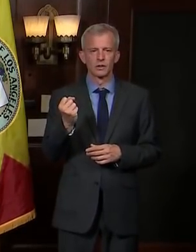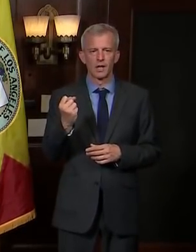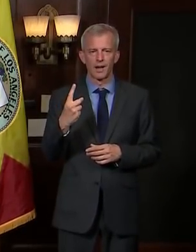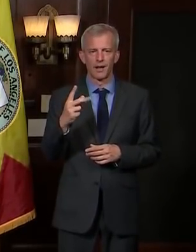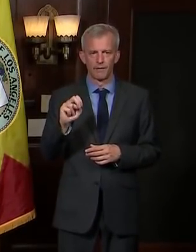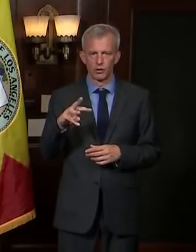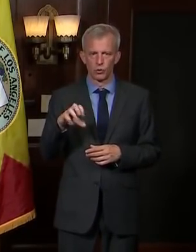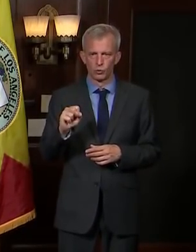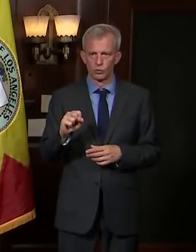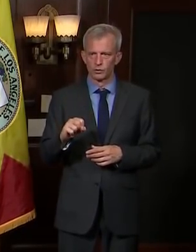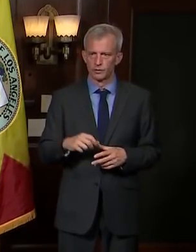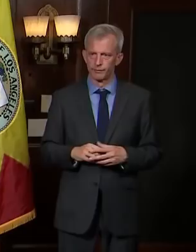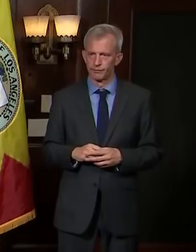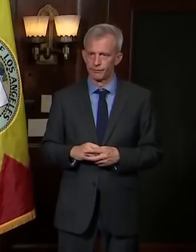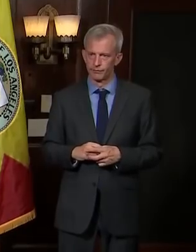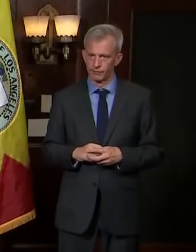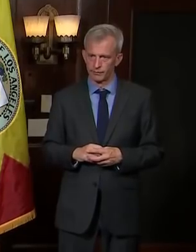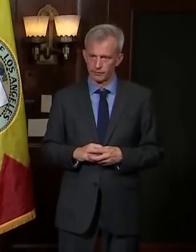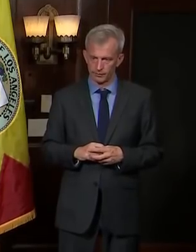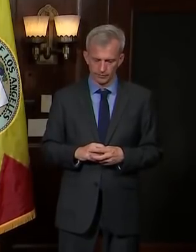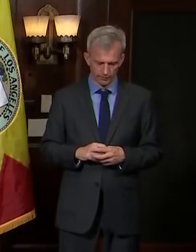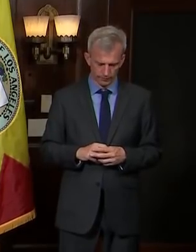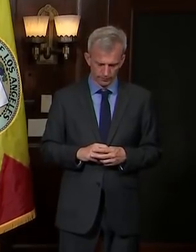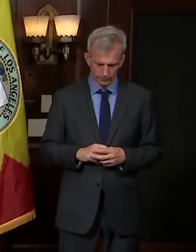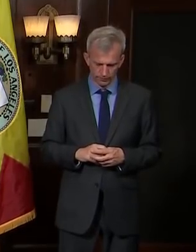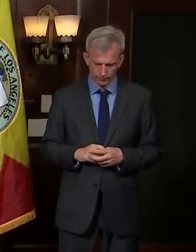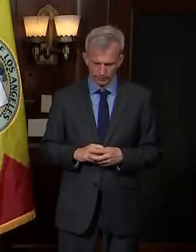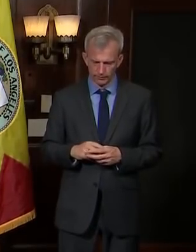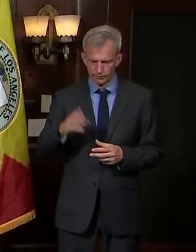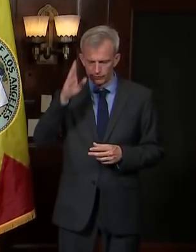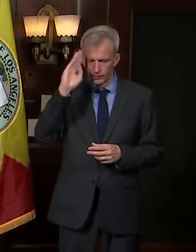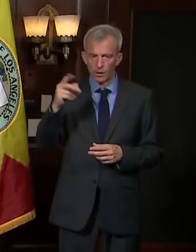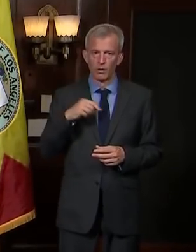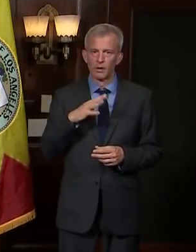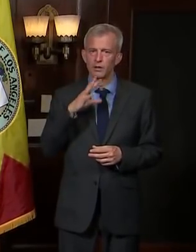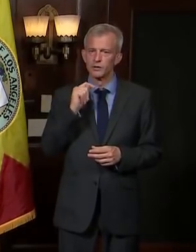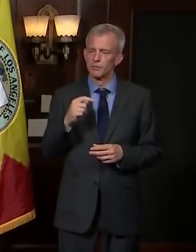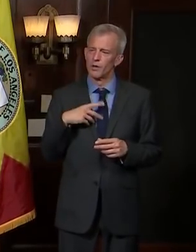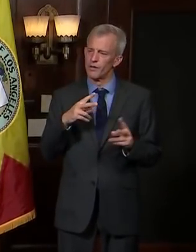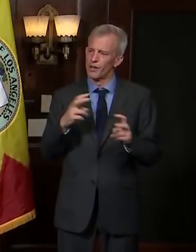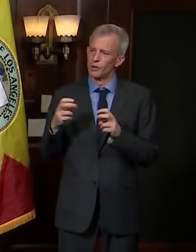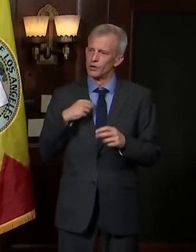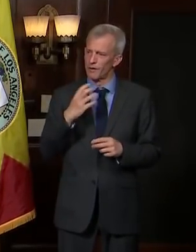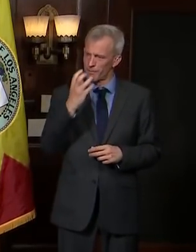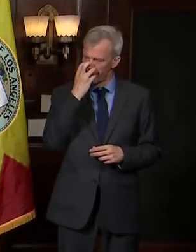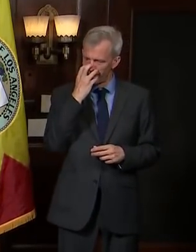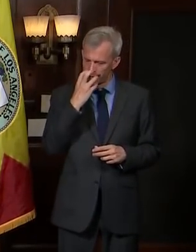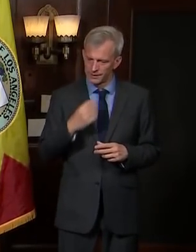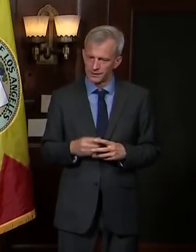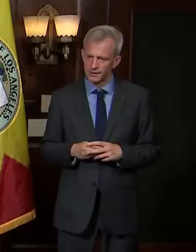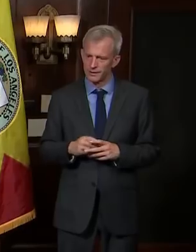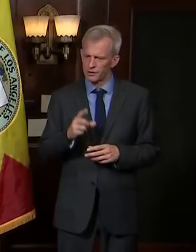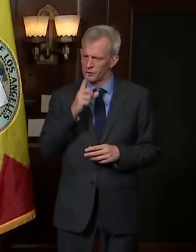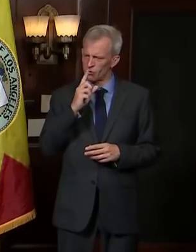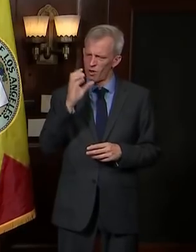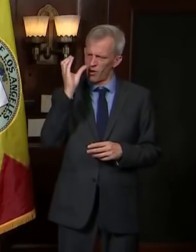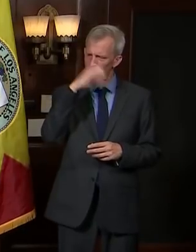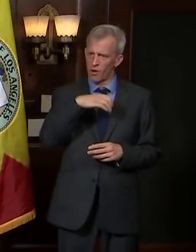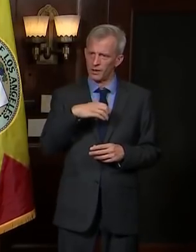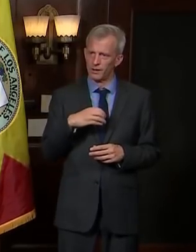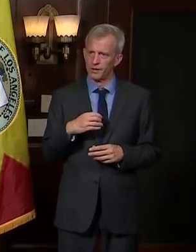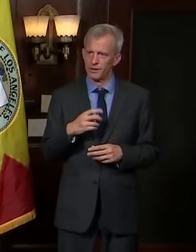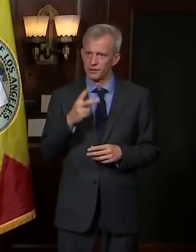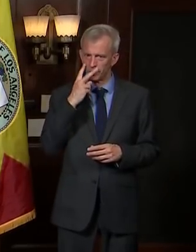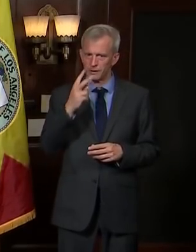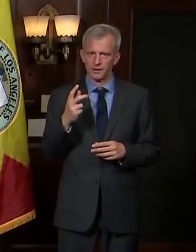Go ahead. Hi, Mayor. I want to talk for a moment about the issue of masks. It's going to be quite a surreal sight to see the